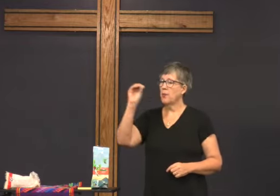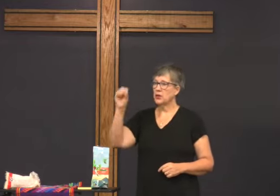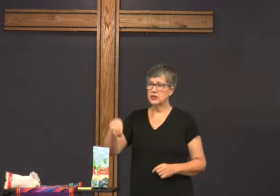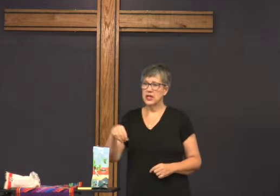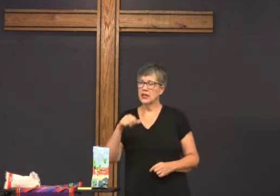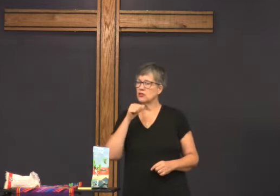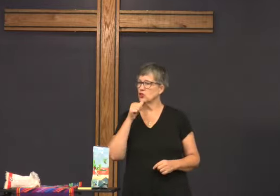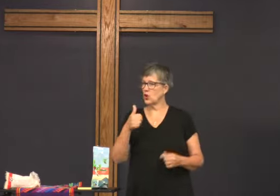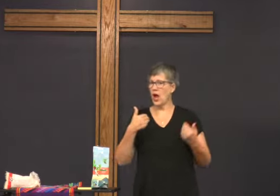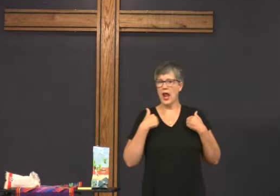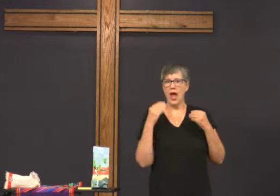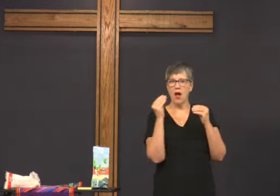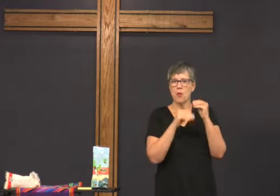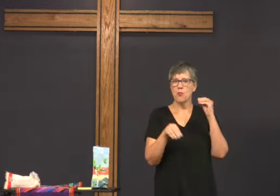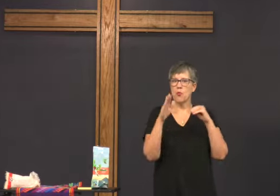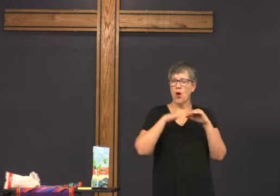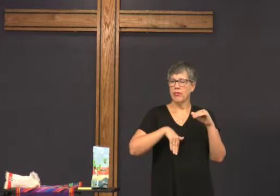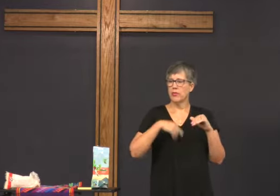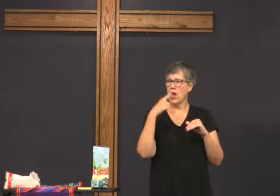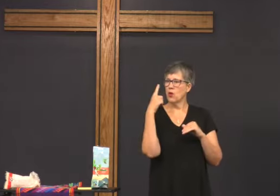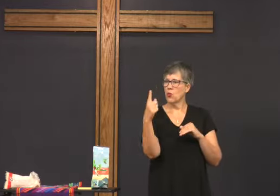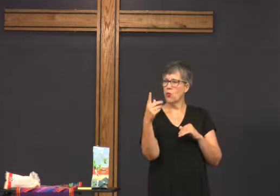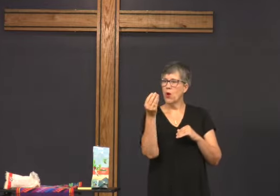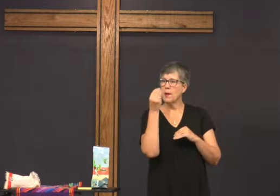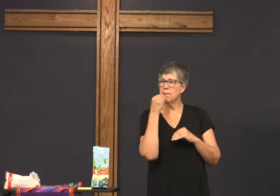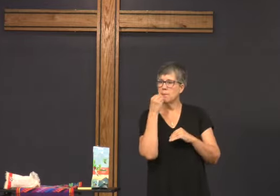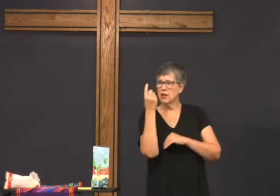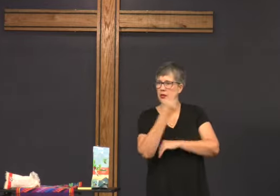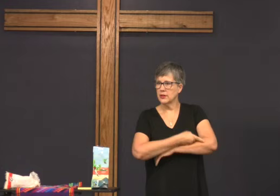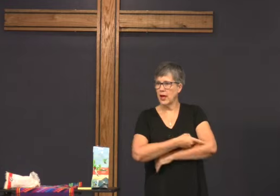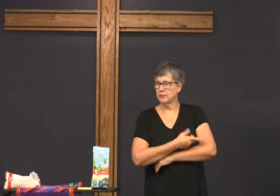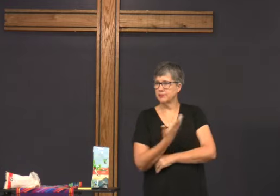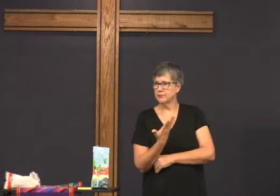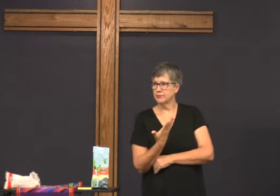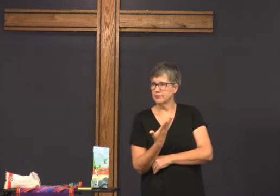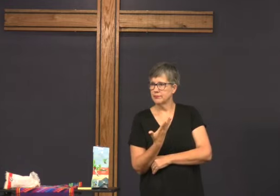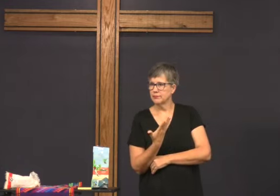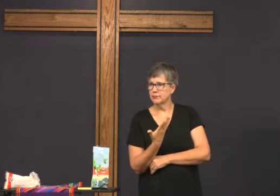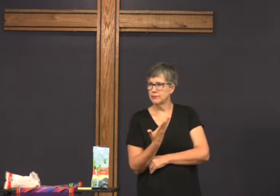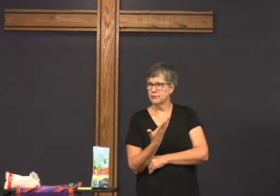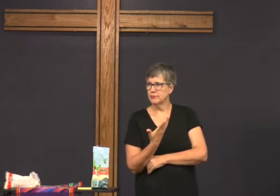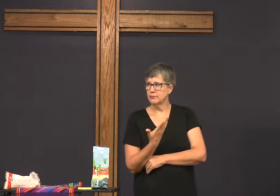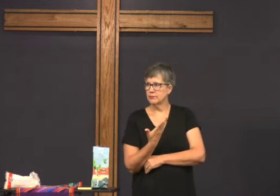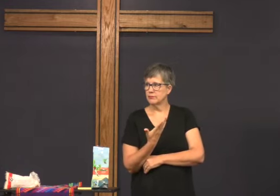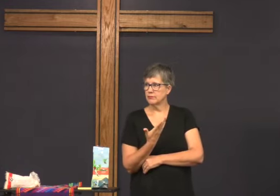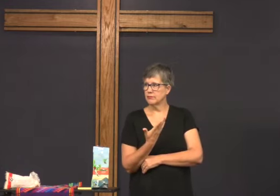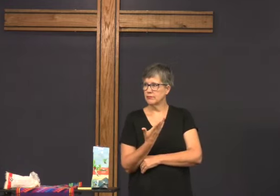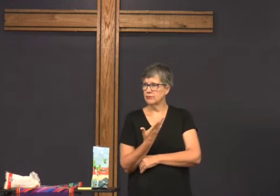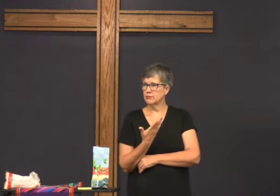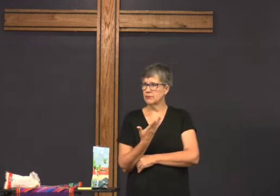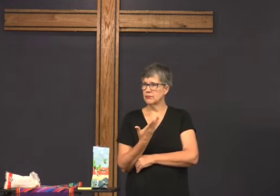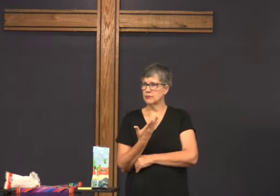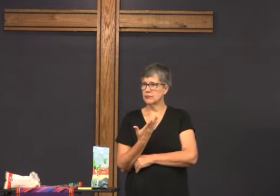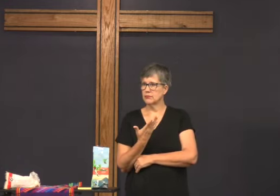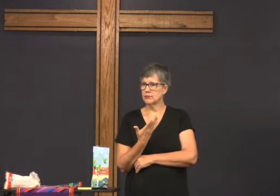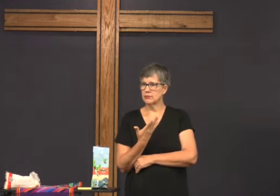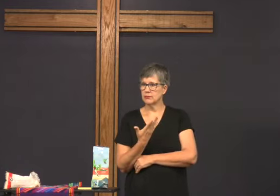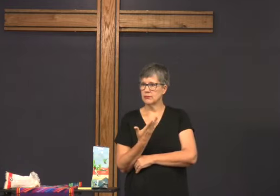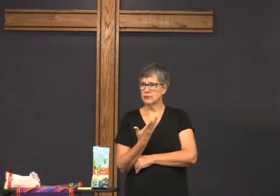Starvation. They do not have enough food for more than one day in Guatemala. 80%